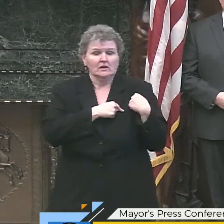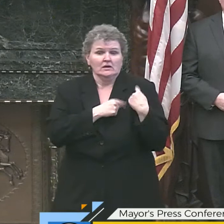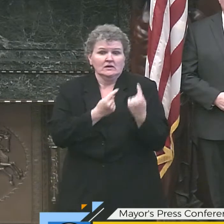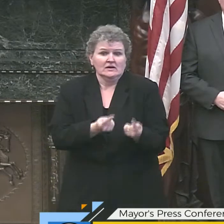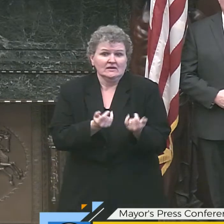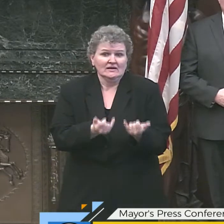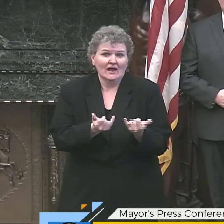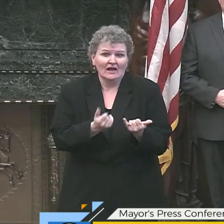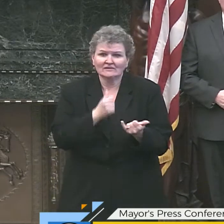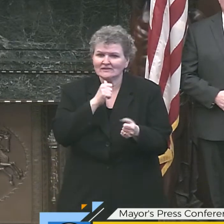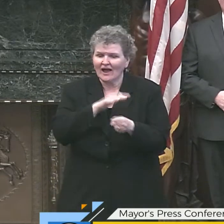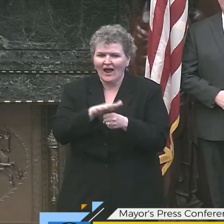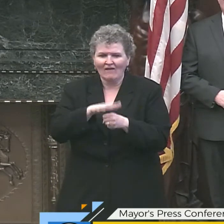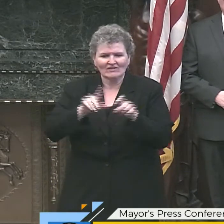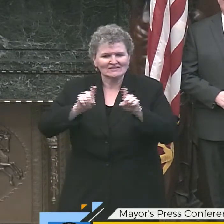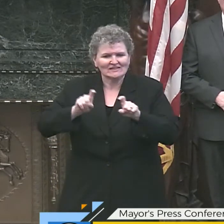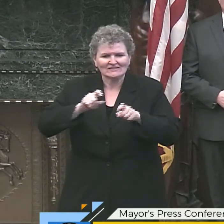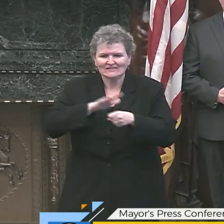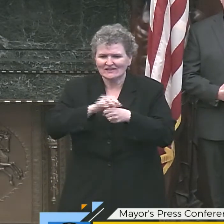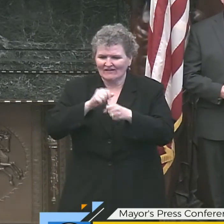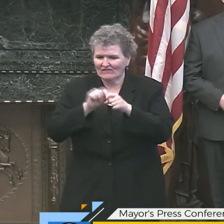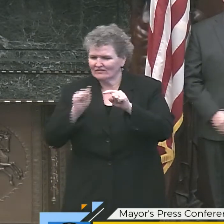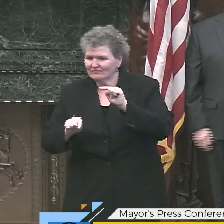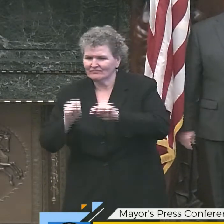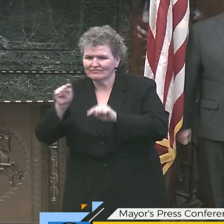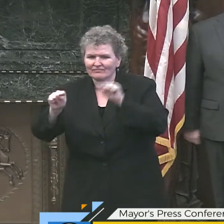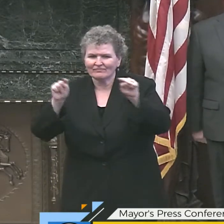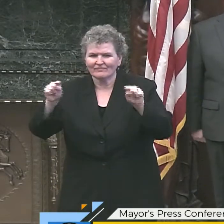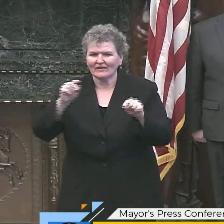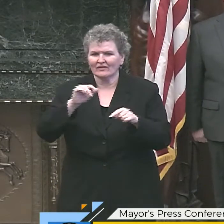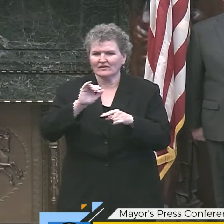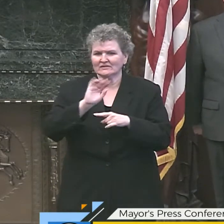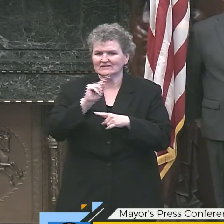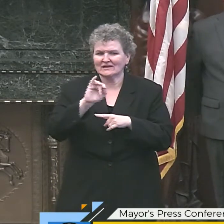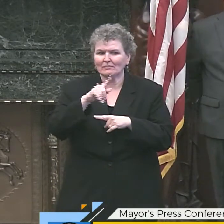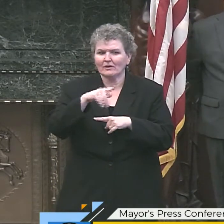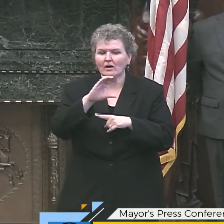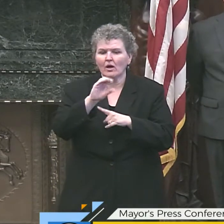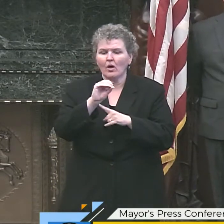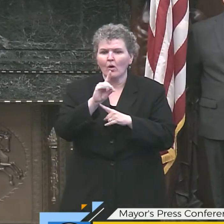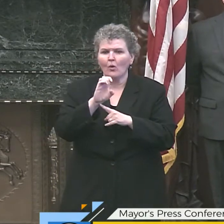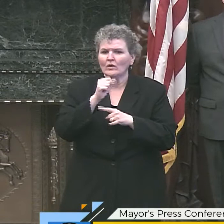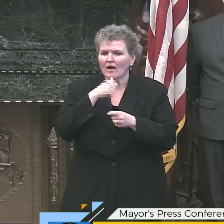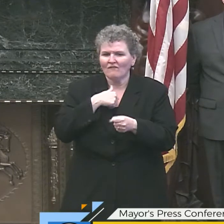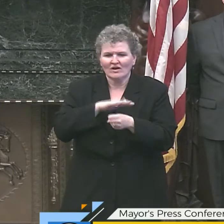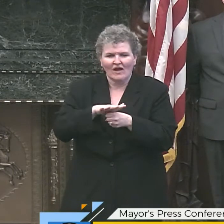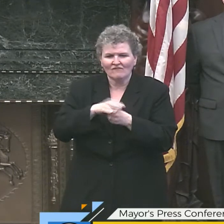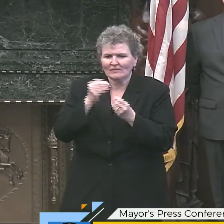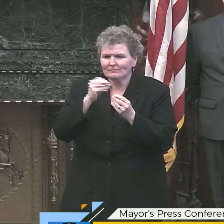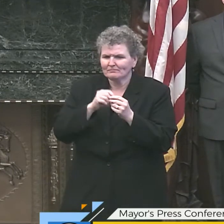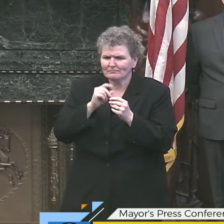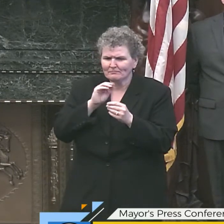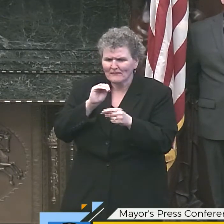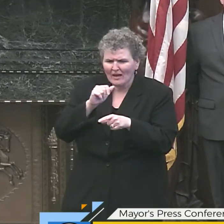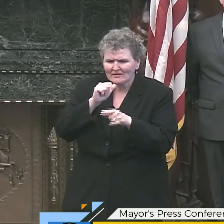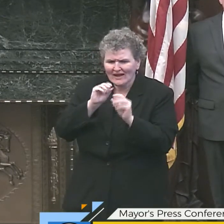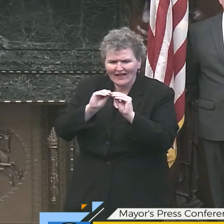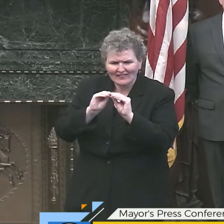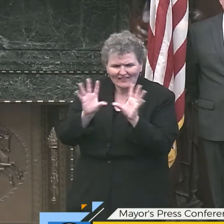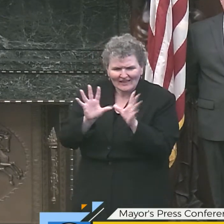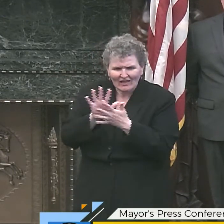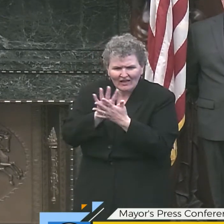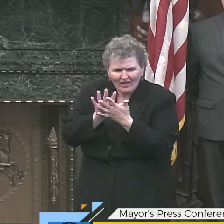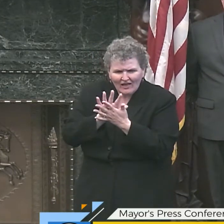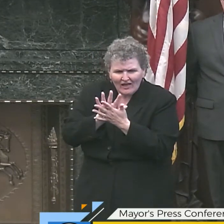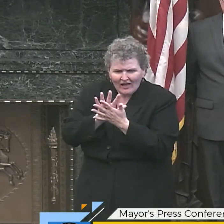in each zip code to be able to say with confidence that maps really tell us where the virus is and isn't. I think all we can conclude from